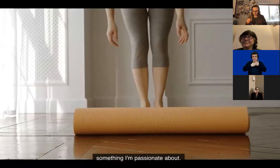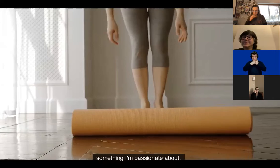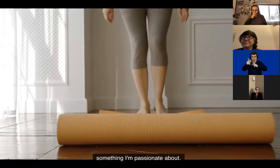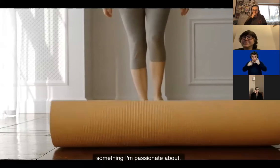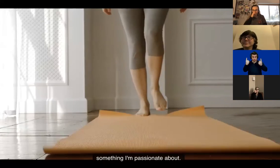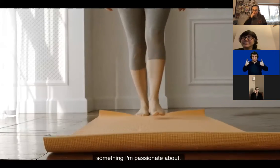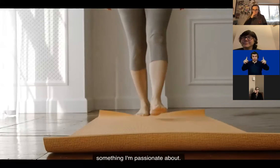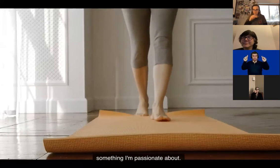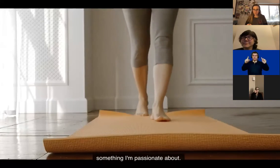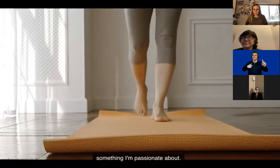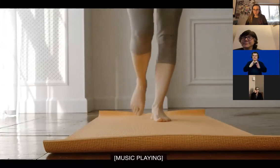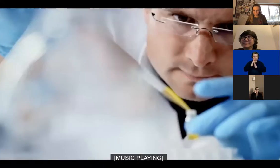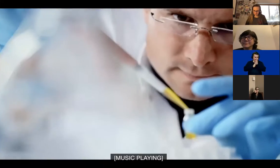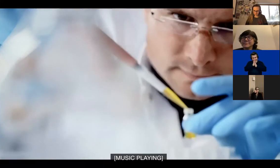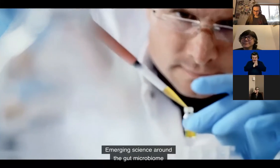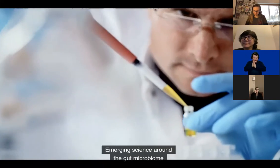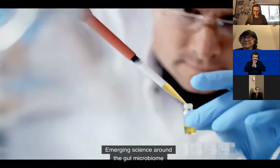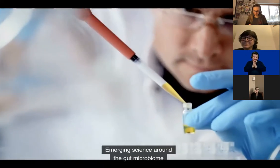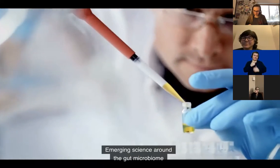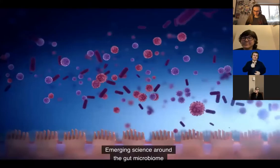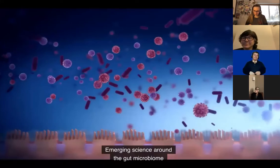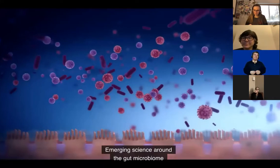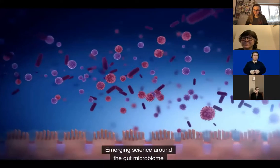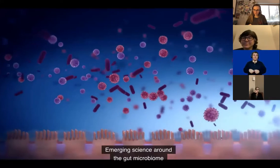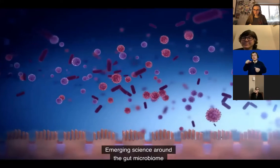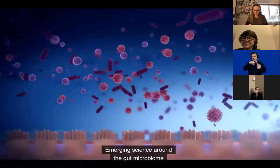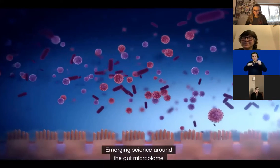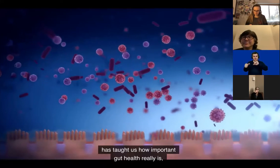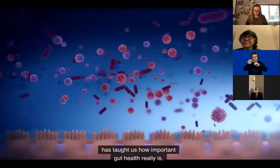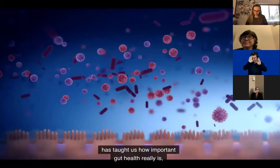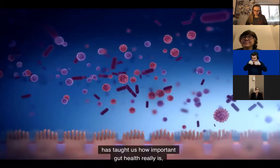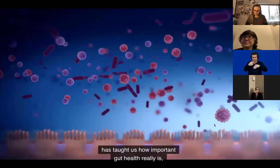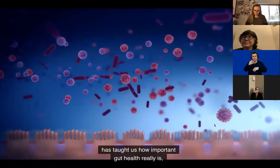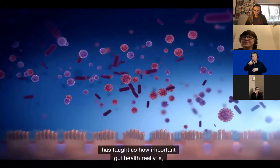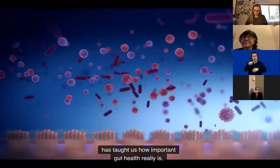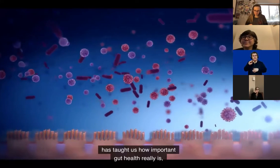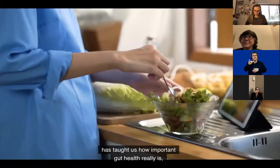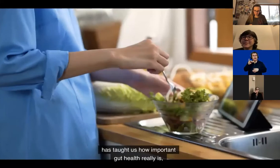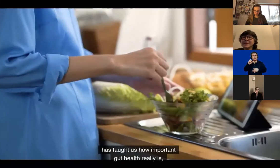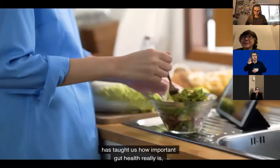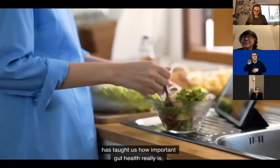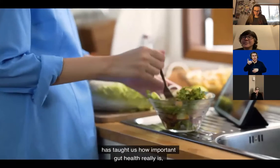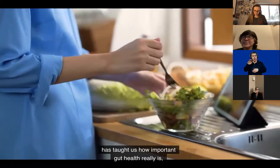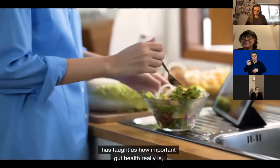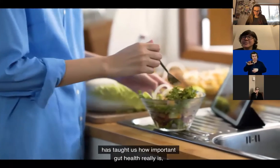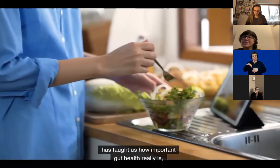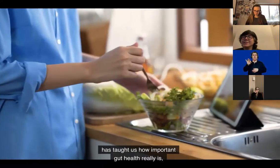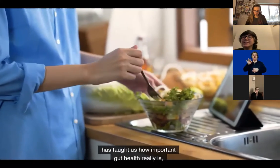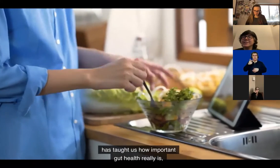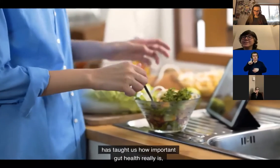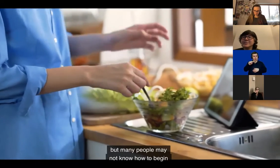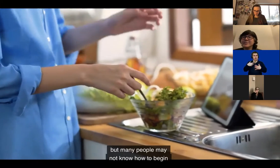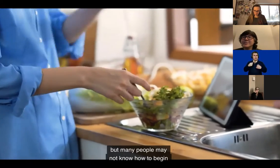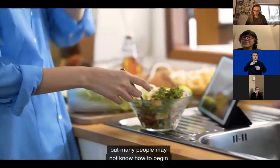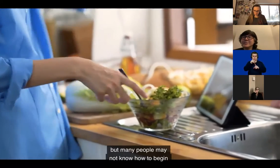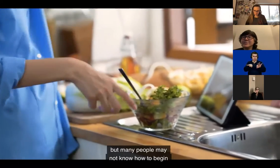something I'm passionate about. Emerging science around the gut microbiome has taught us how important gut health really is.